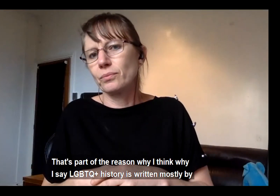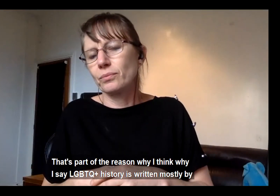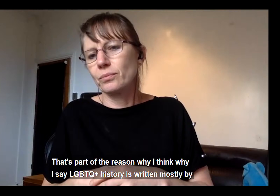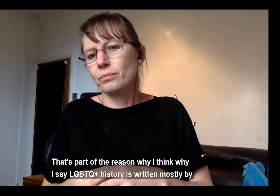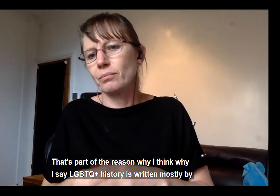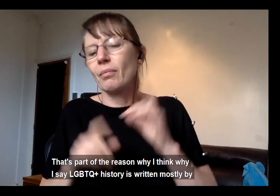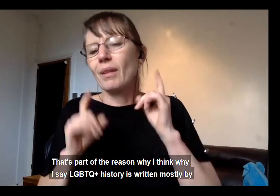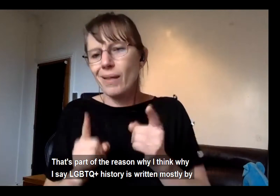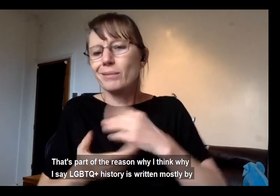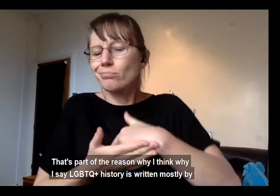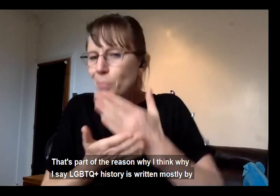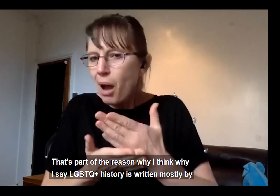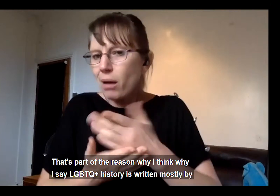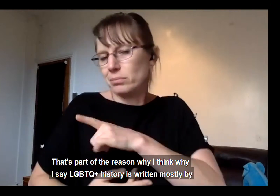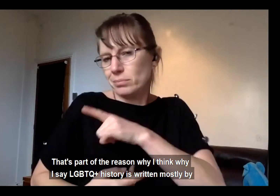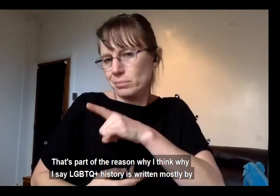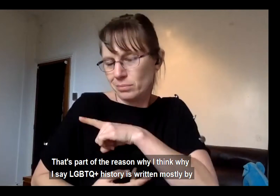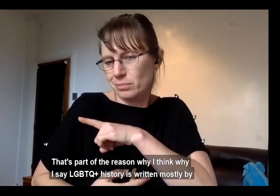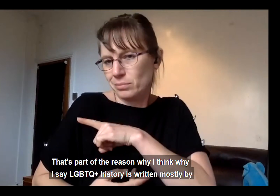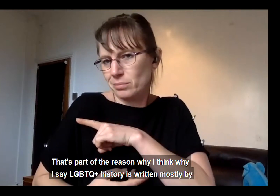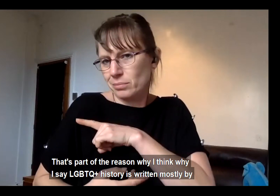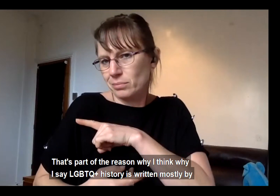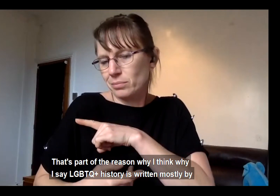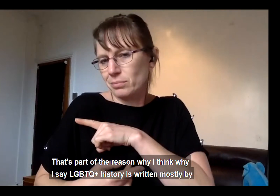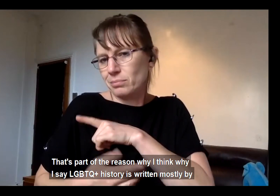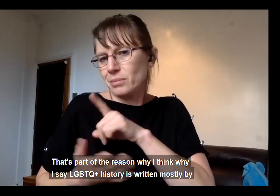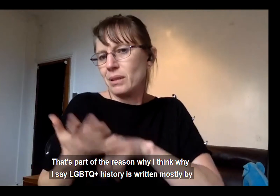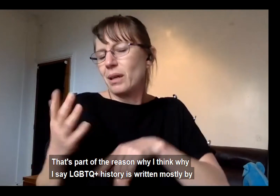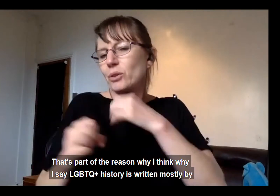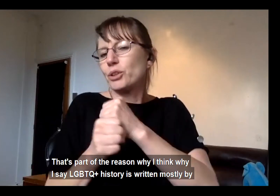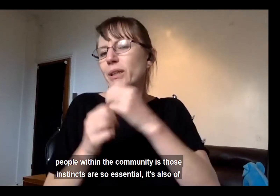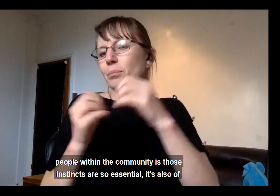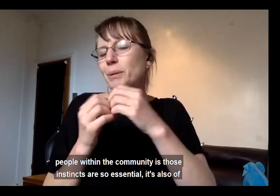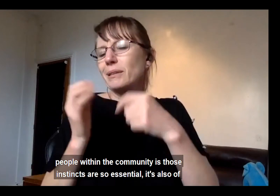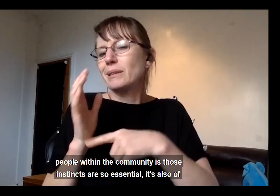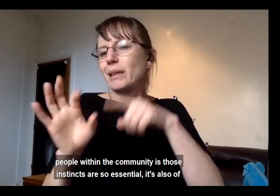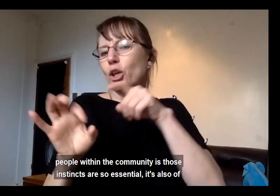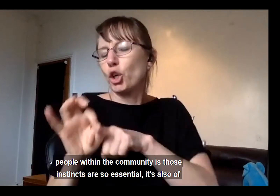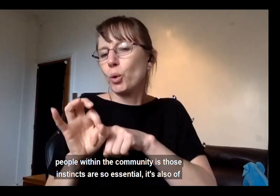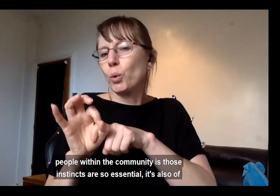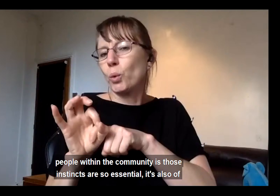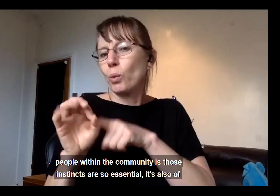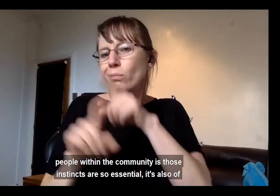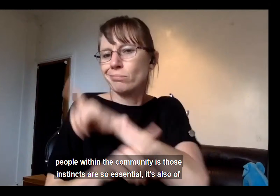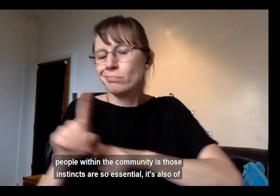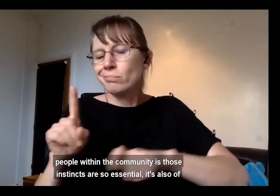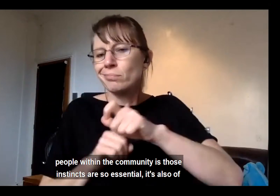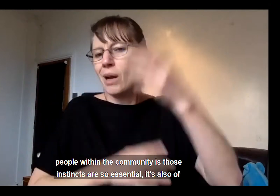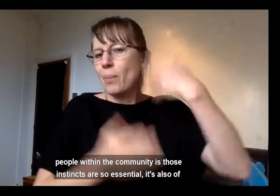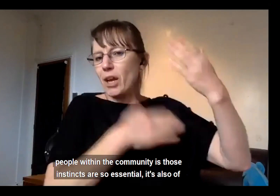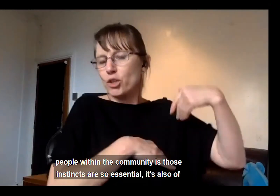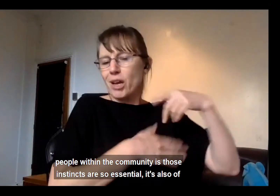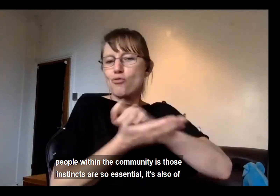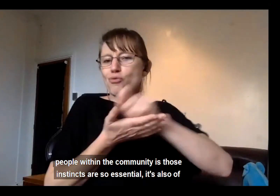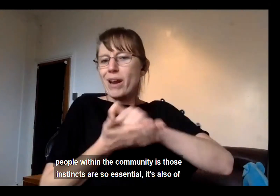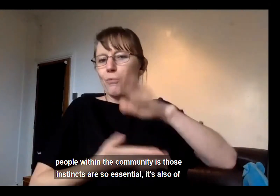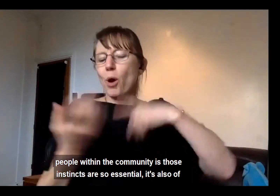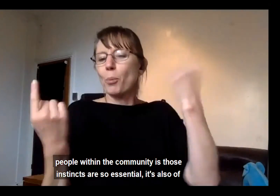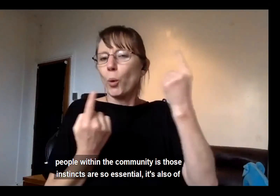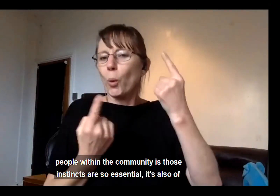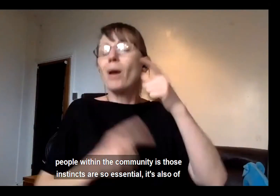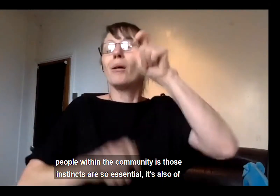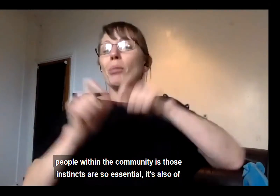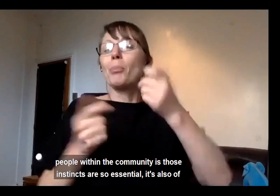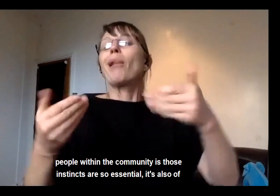that's part of the reason why I think as I say, LGBTQ plus history is written mostly by people within the community, is those instincts are